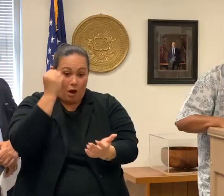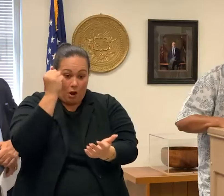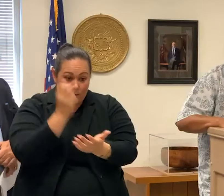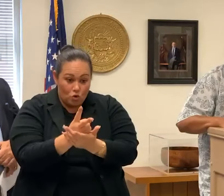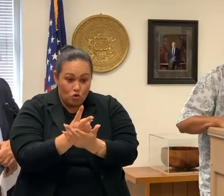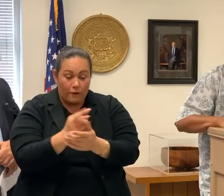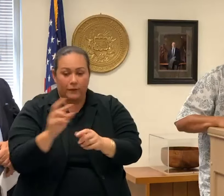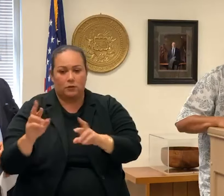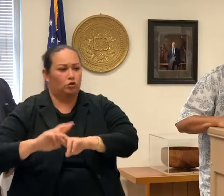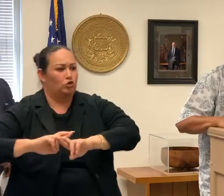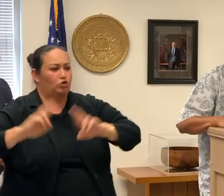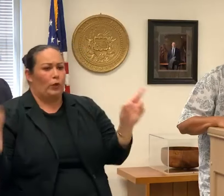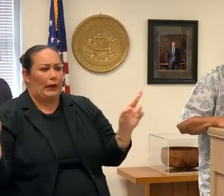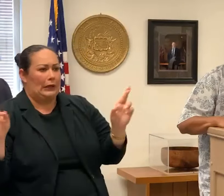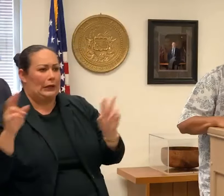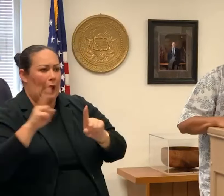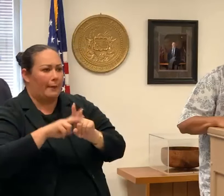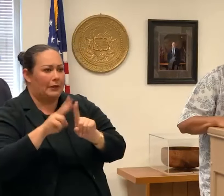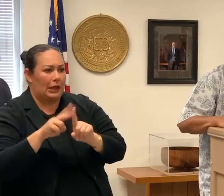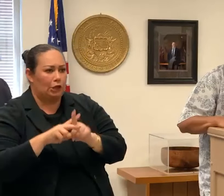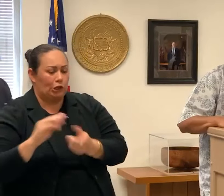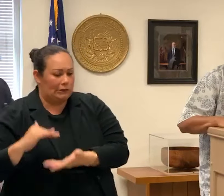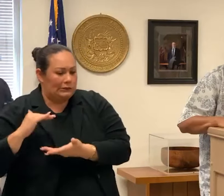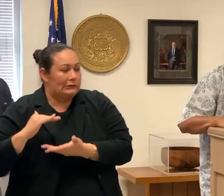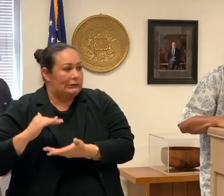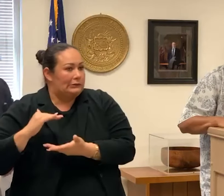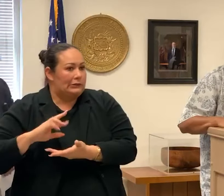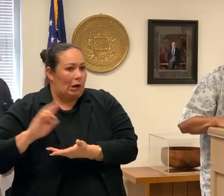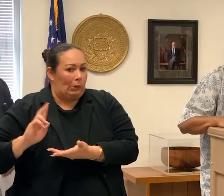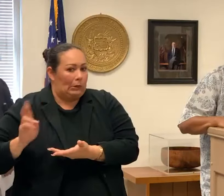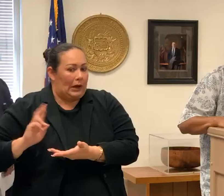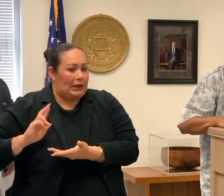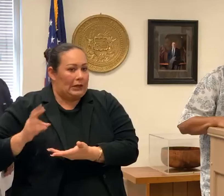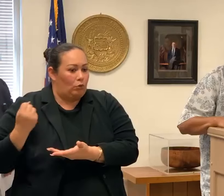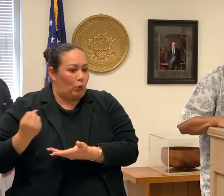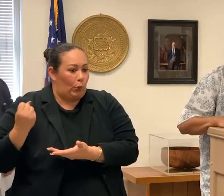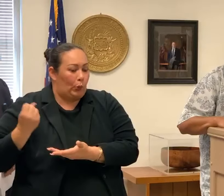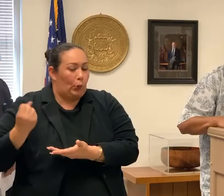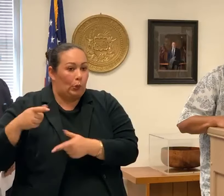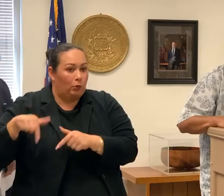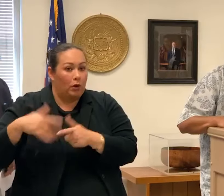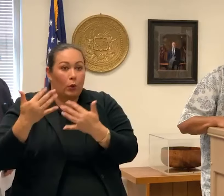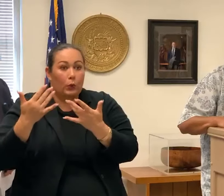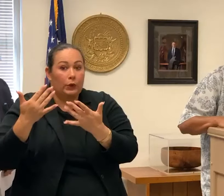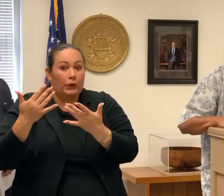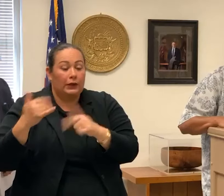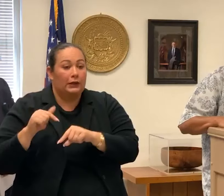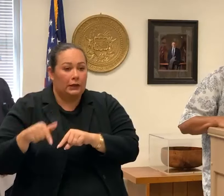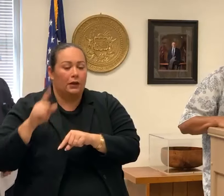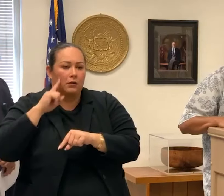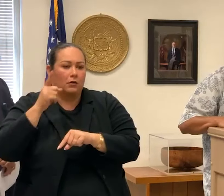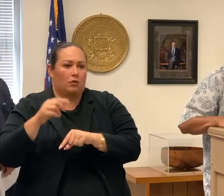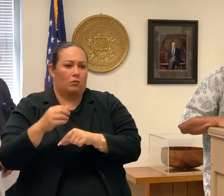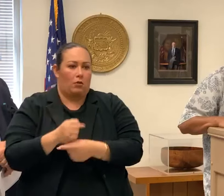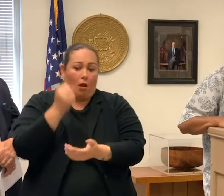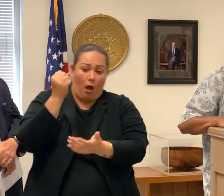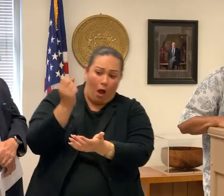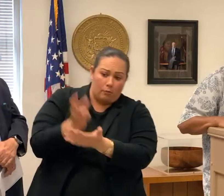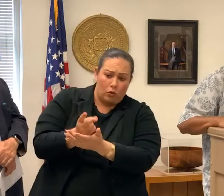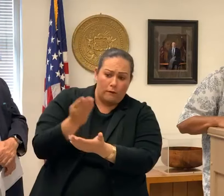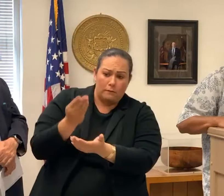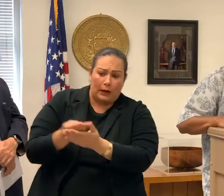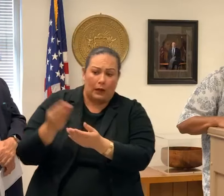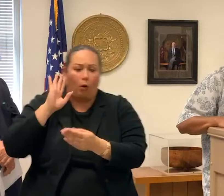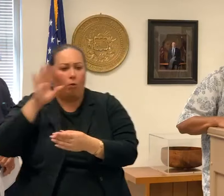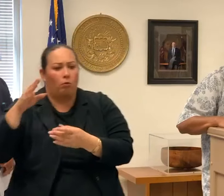she's ready to go. The applications are all ready. They had a lot of experience during COVID. So they know what to do and what